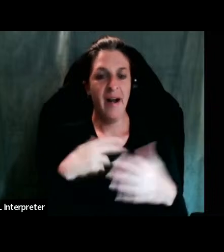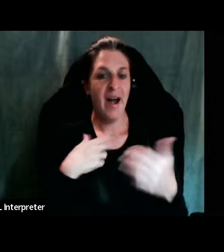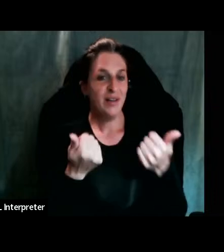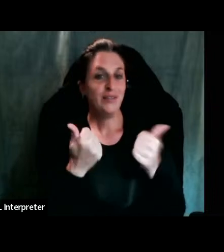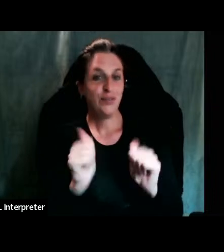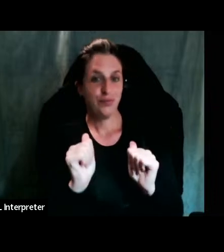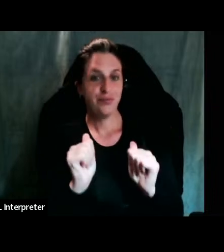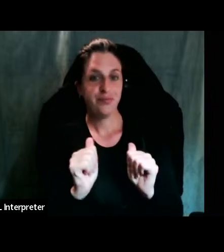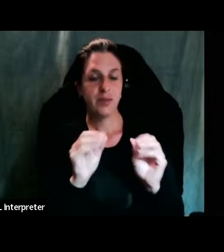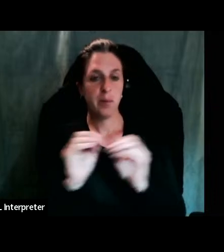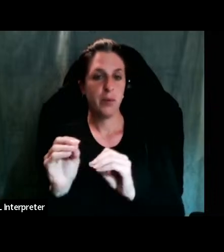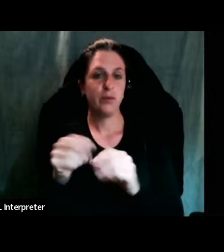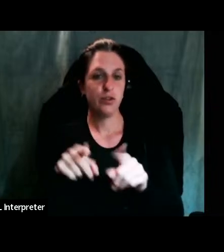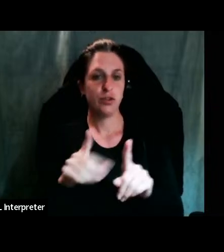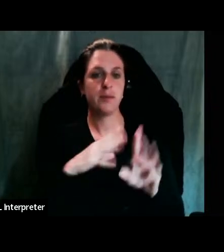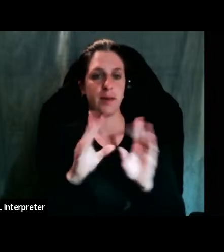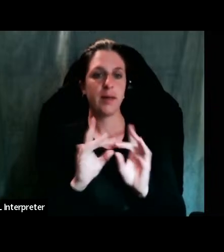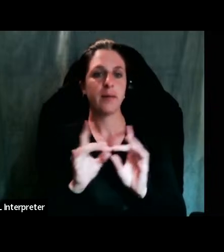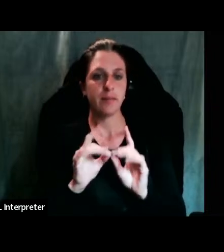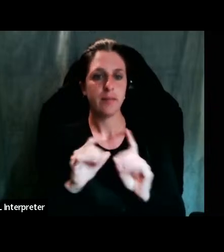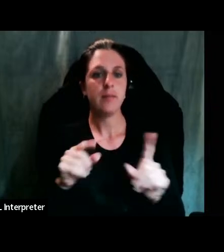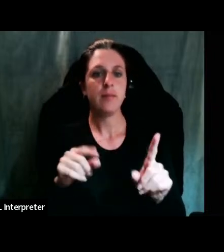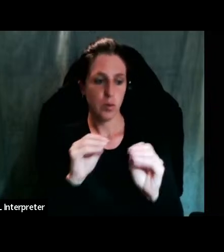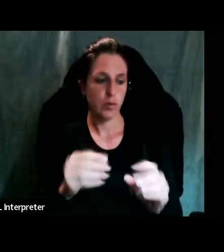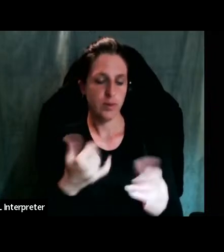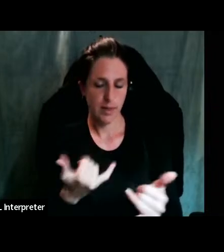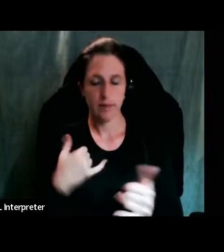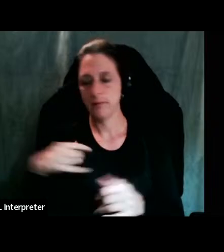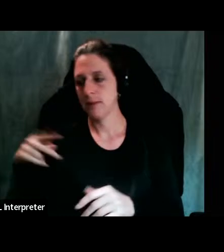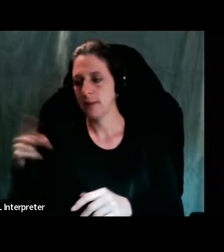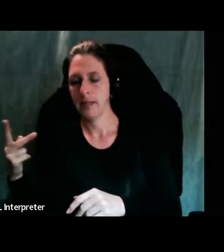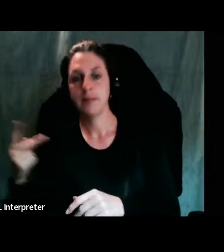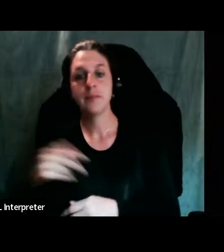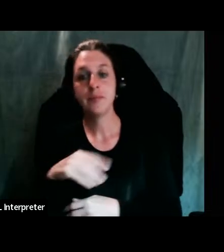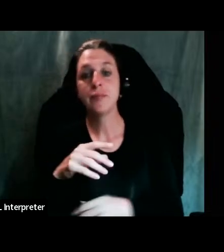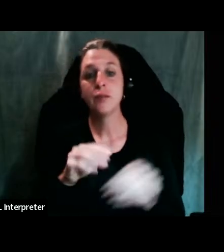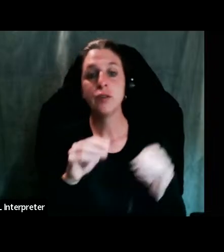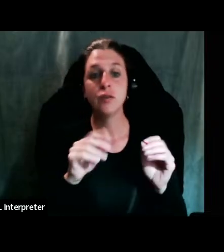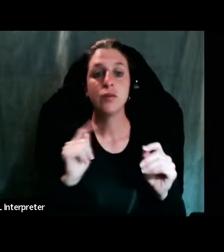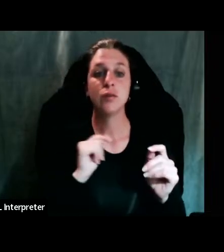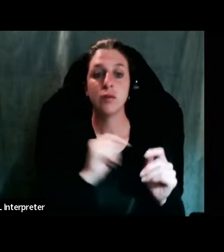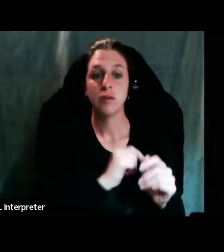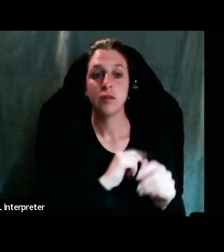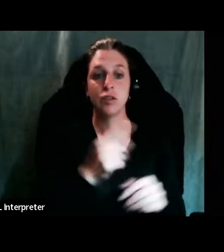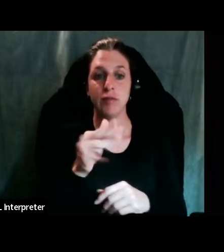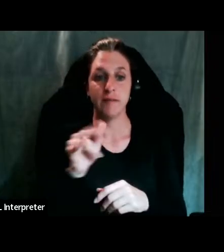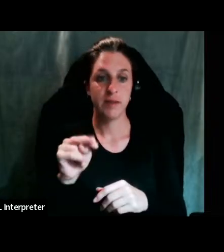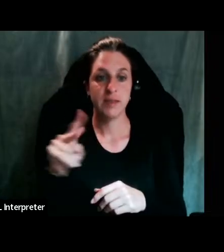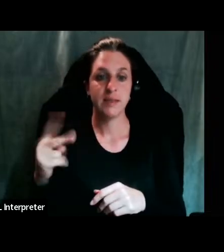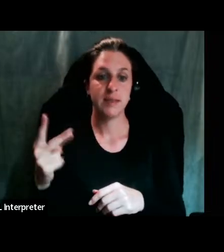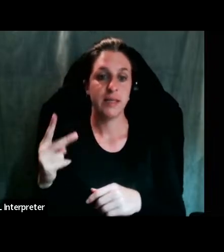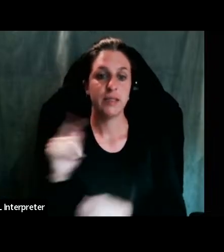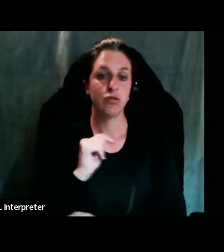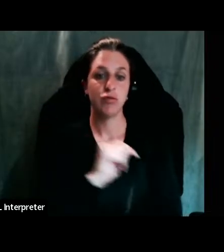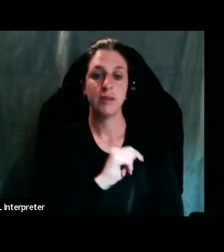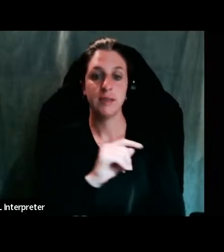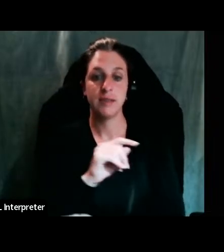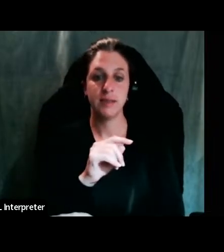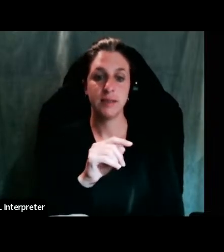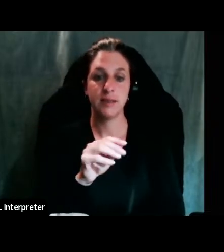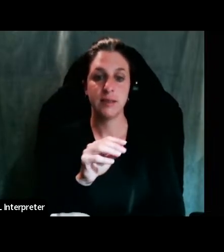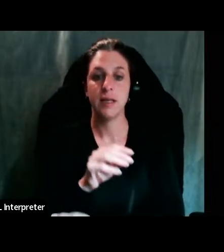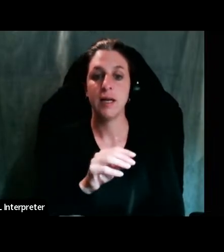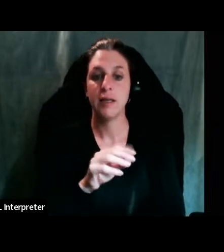my comments. I'll make the motion now. Second. Thank you. So we have a motion by trustee Griffin, second by trustee